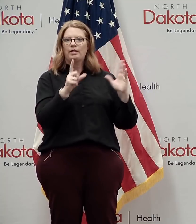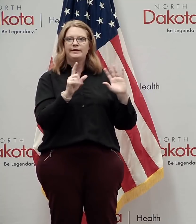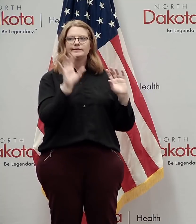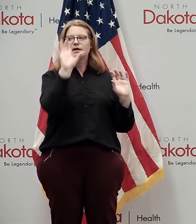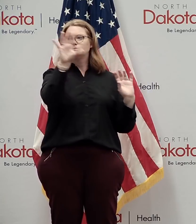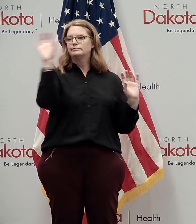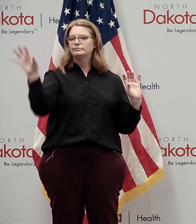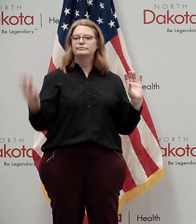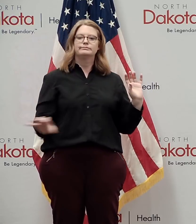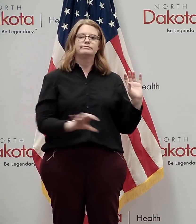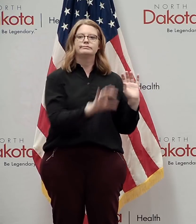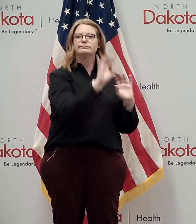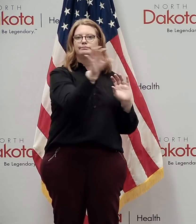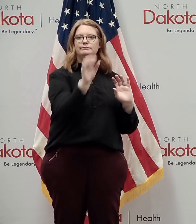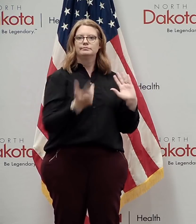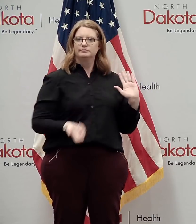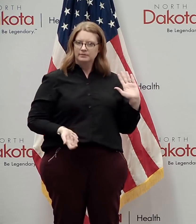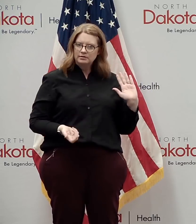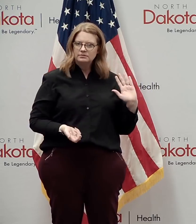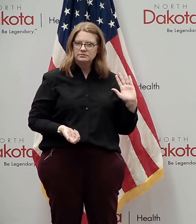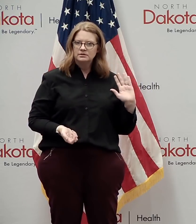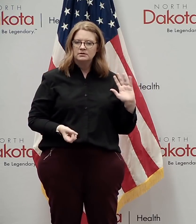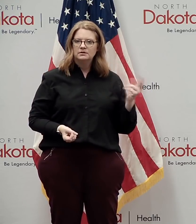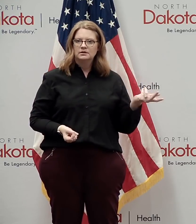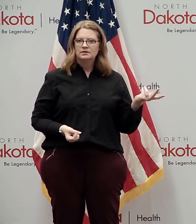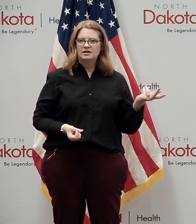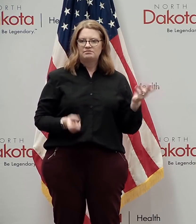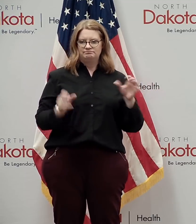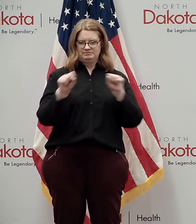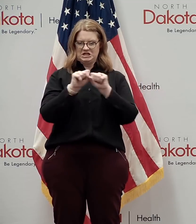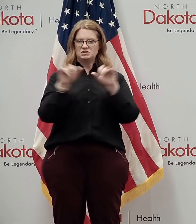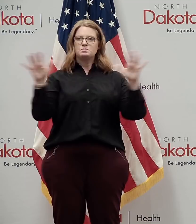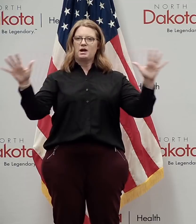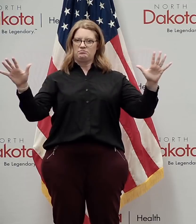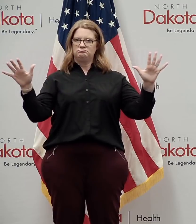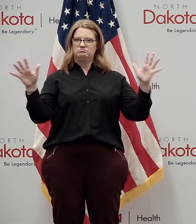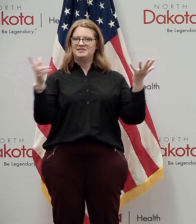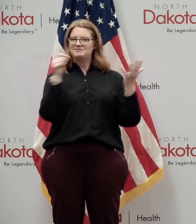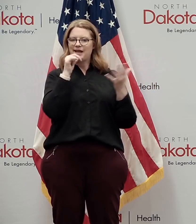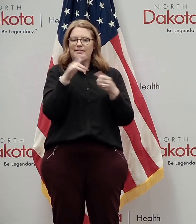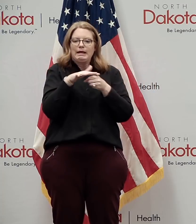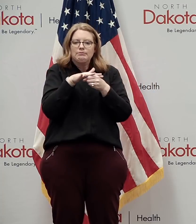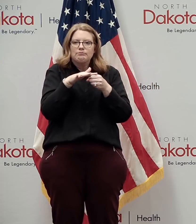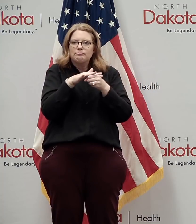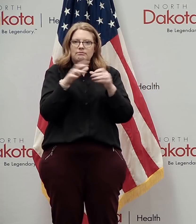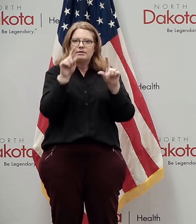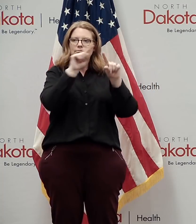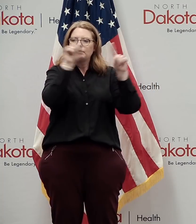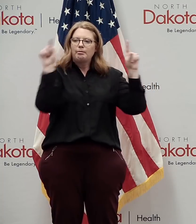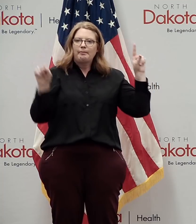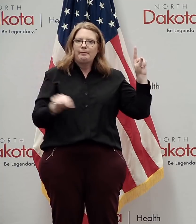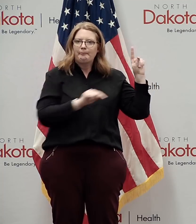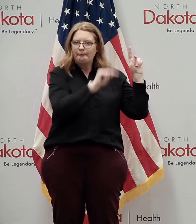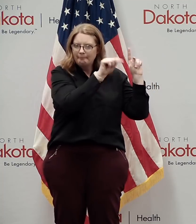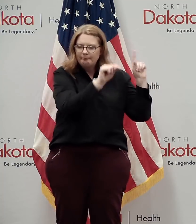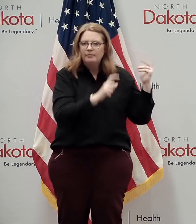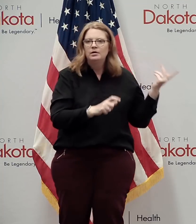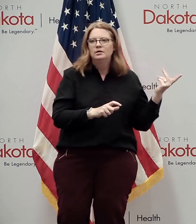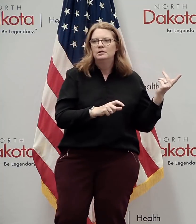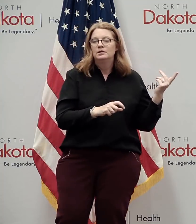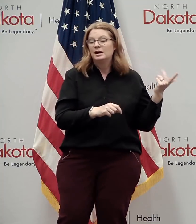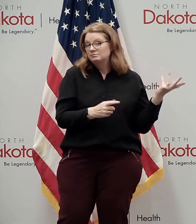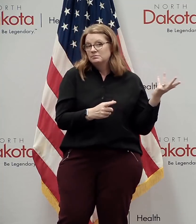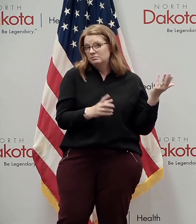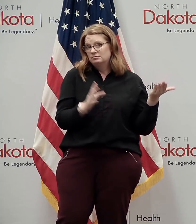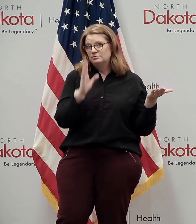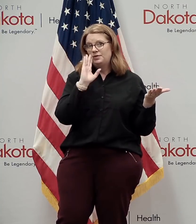hundreds of miles from Williston to Fargo. So they have the benefits that if we would have, and there will be obviously infections,